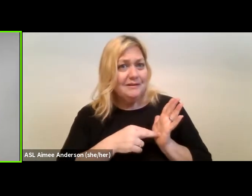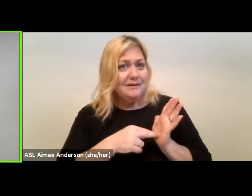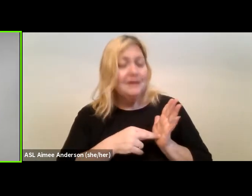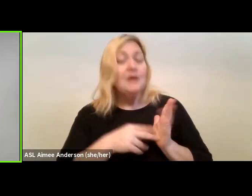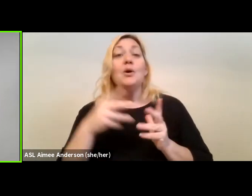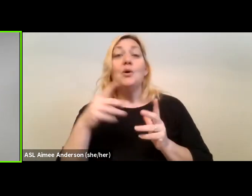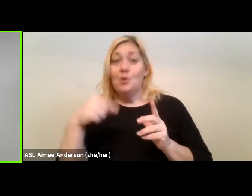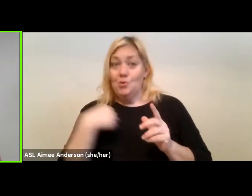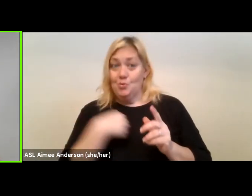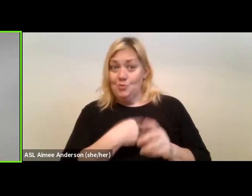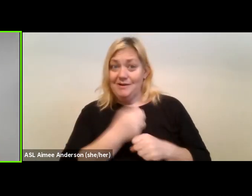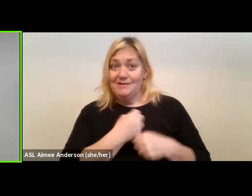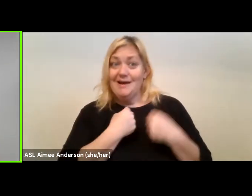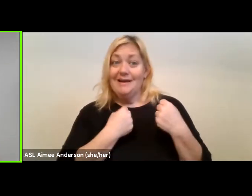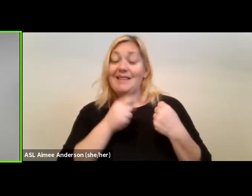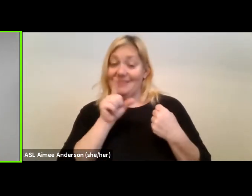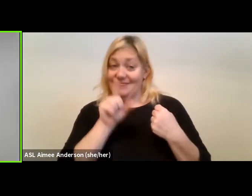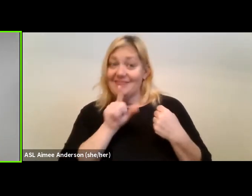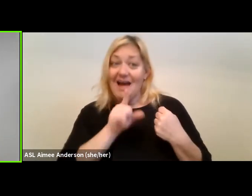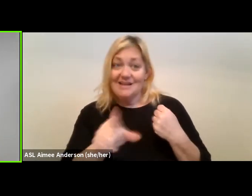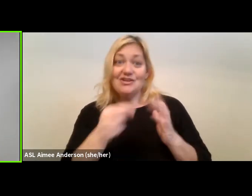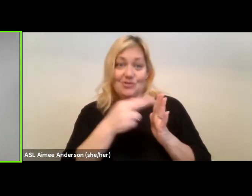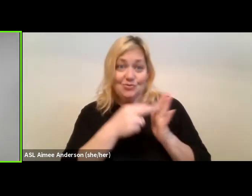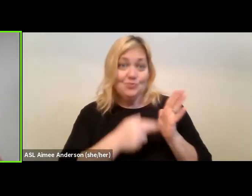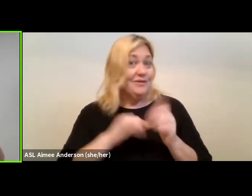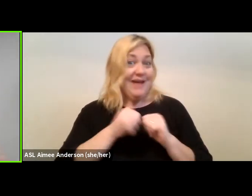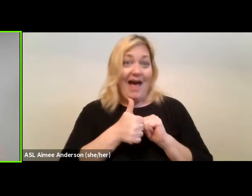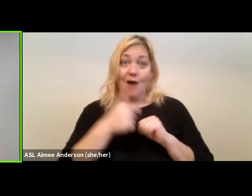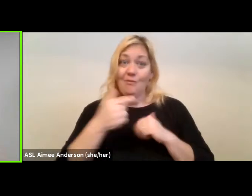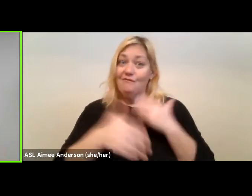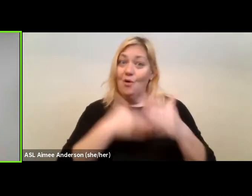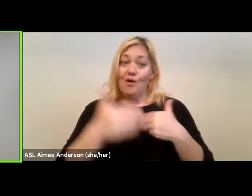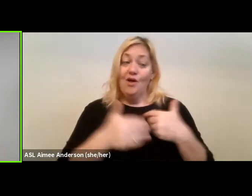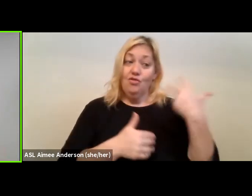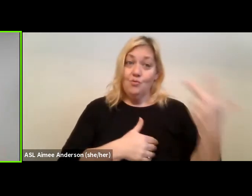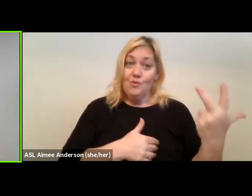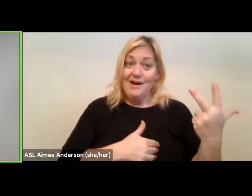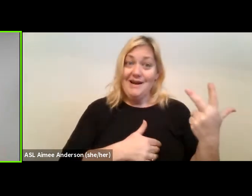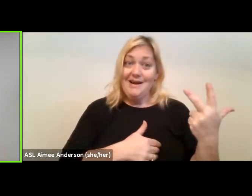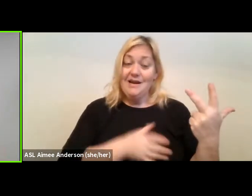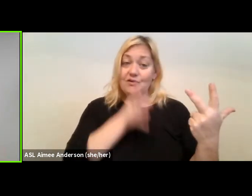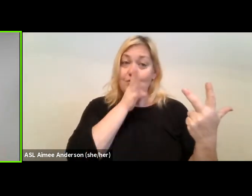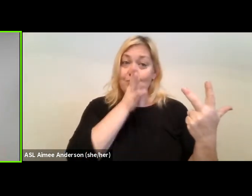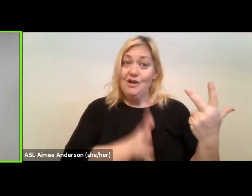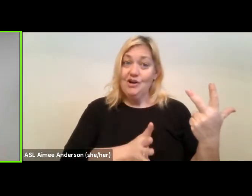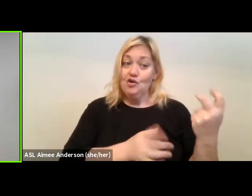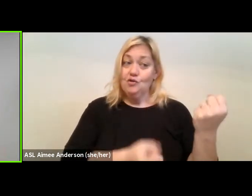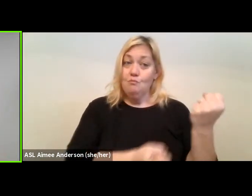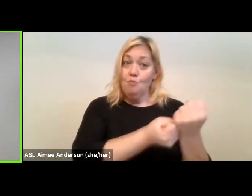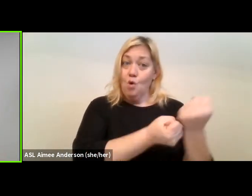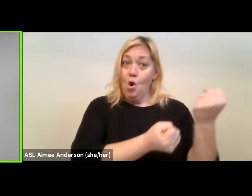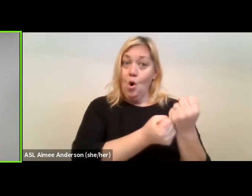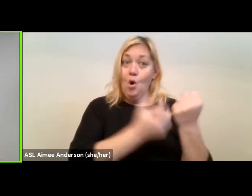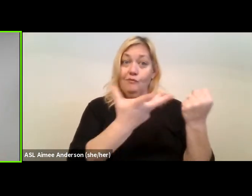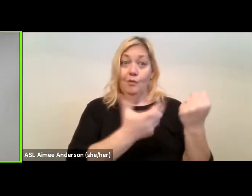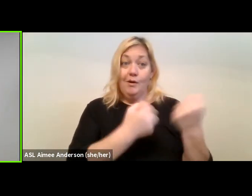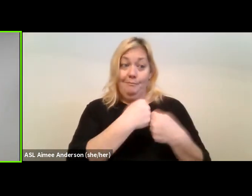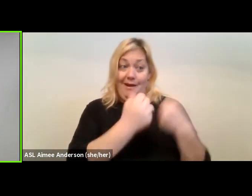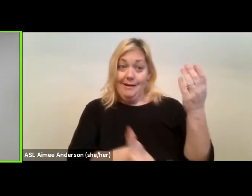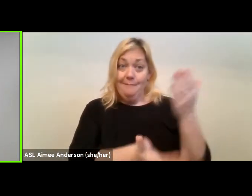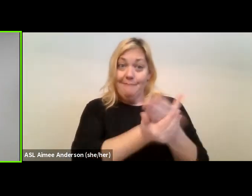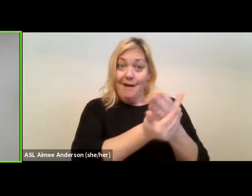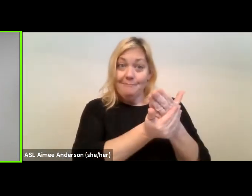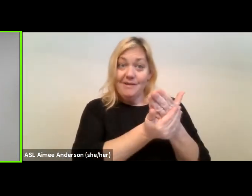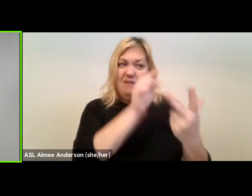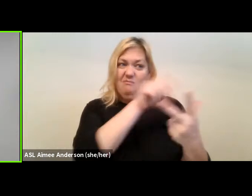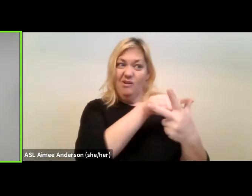3. That's the way we've always done it. We take 3 speakers pro. If someone wants to make an amendment at